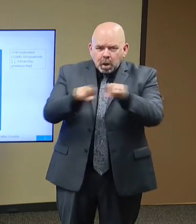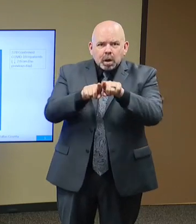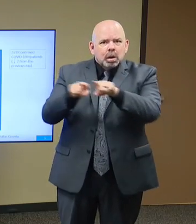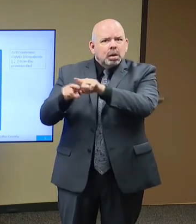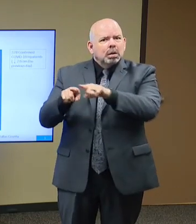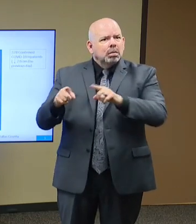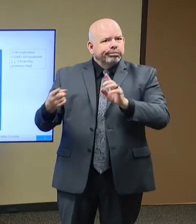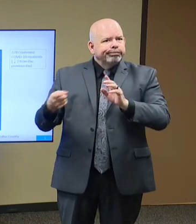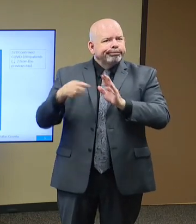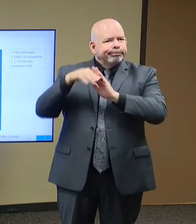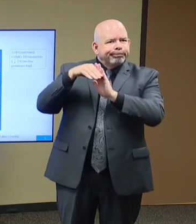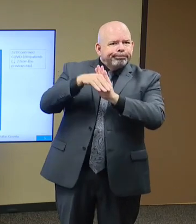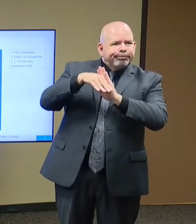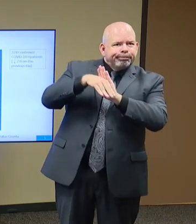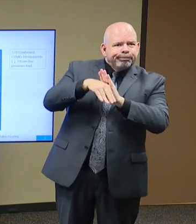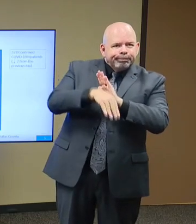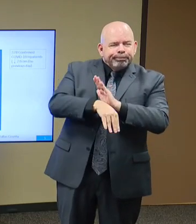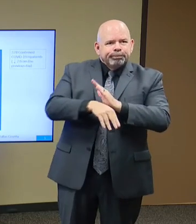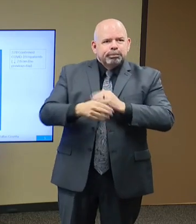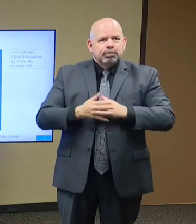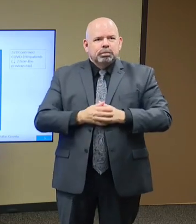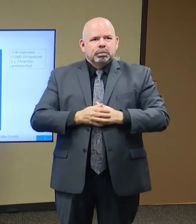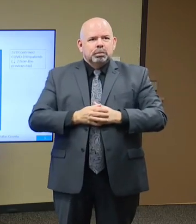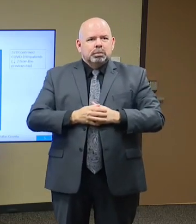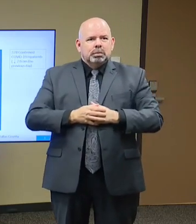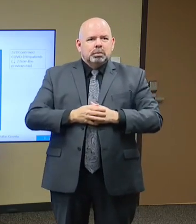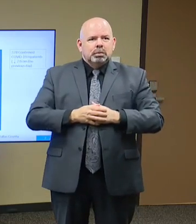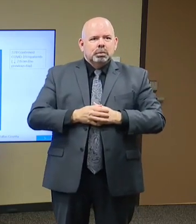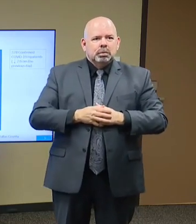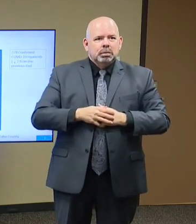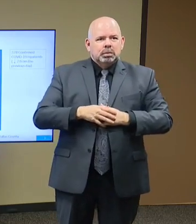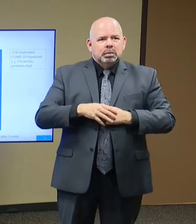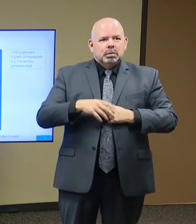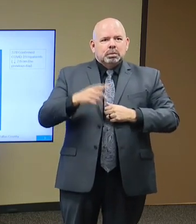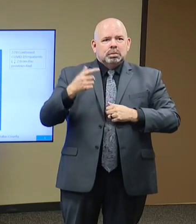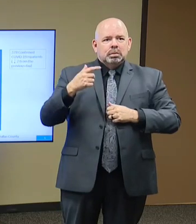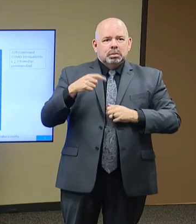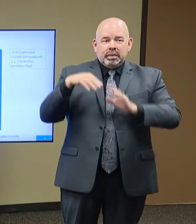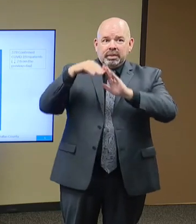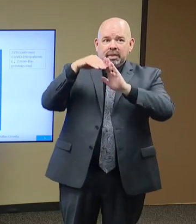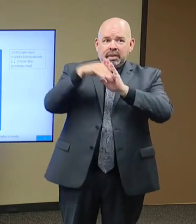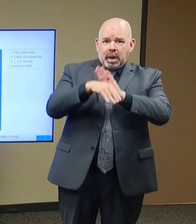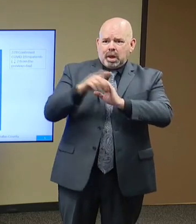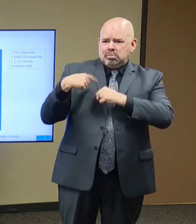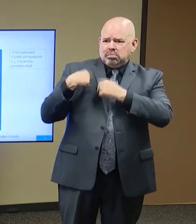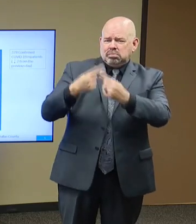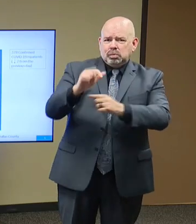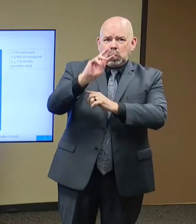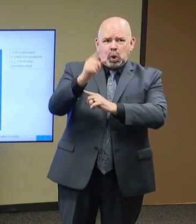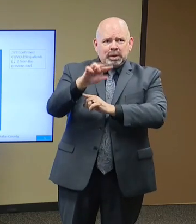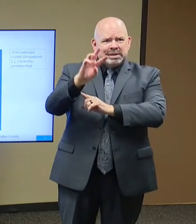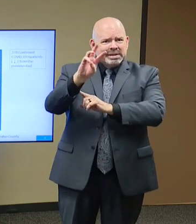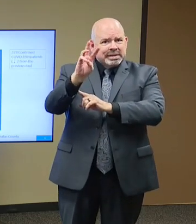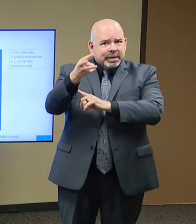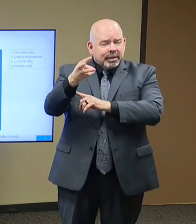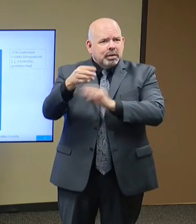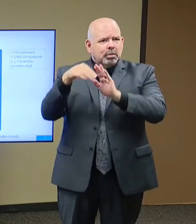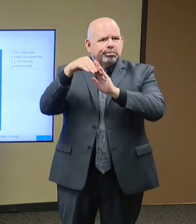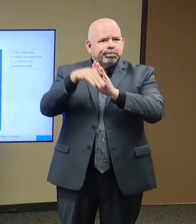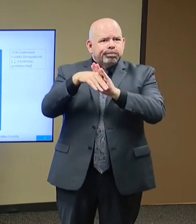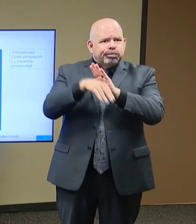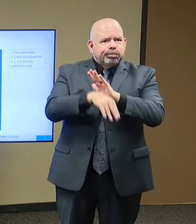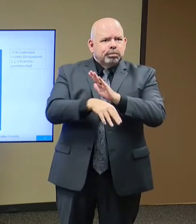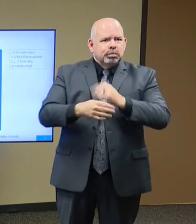but August, early August 6th, and it's declined, but that's starting to slow down in that slope